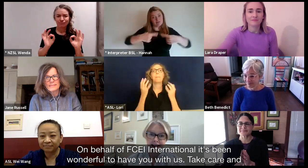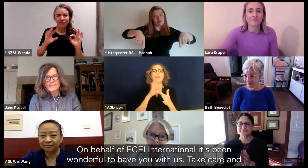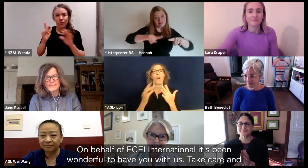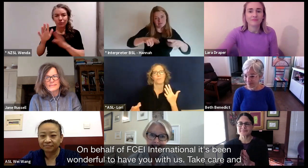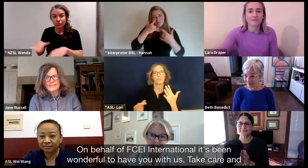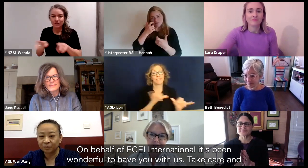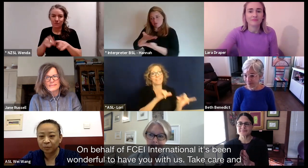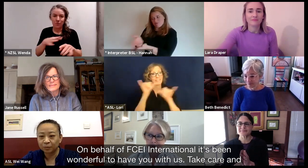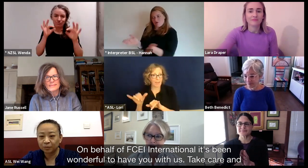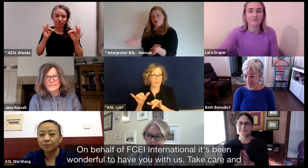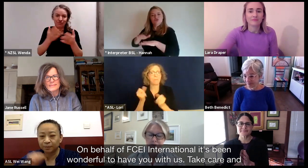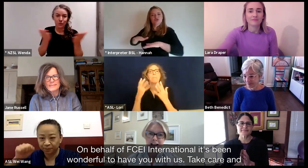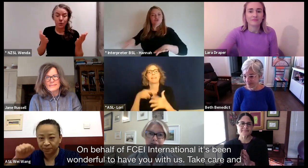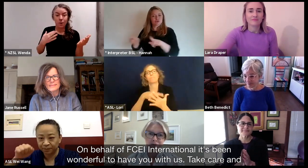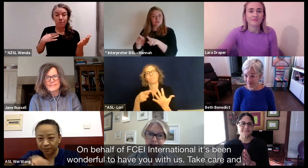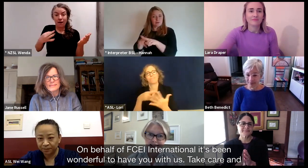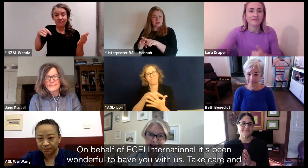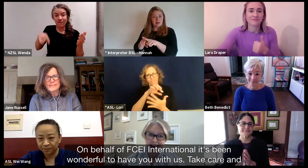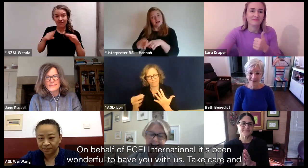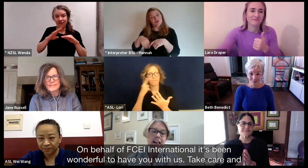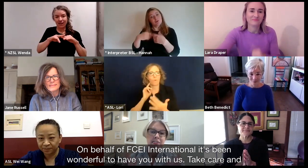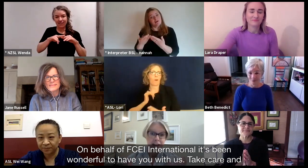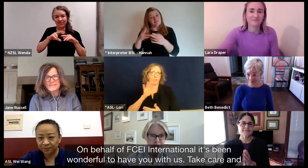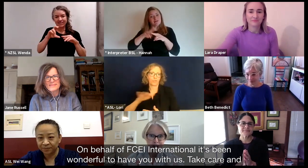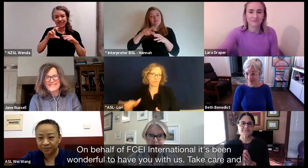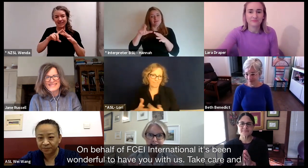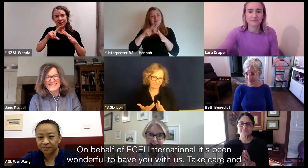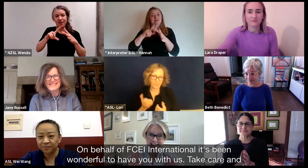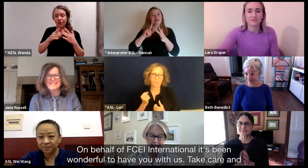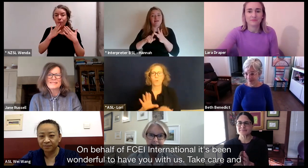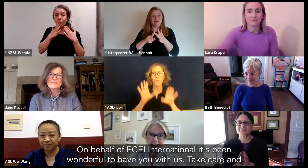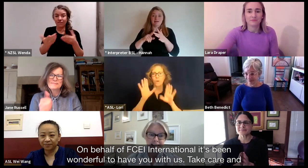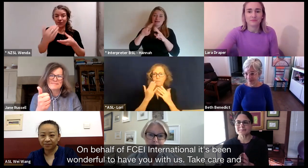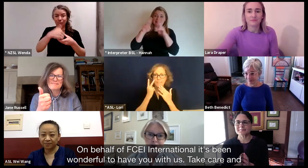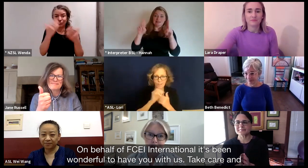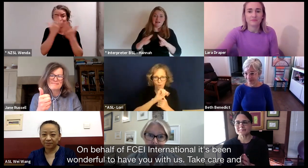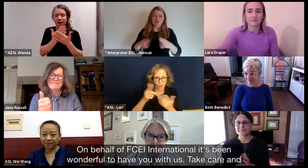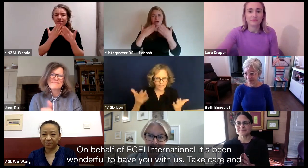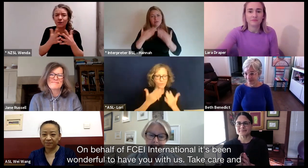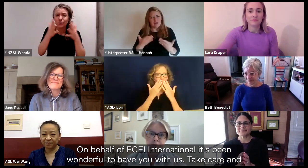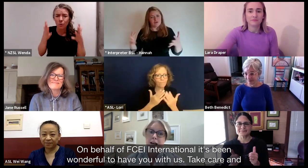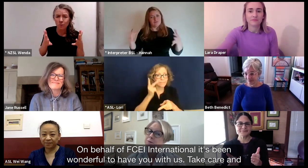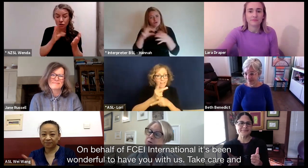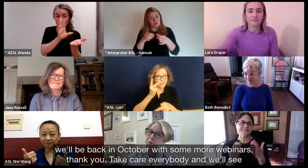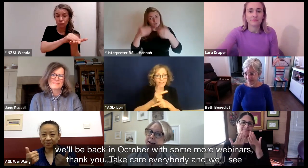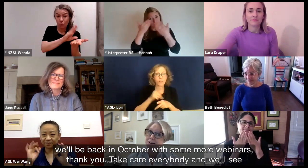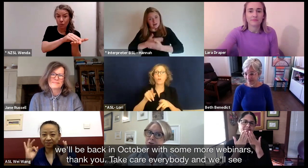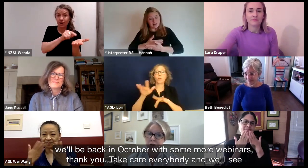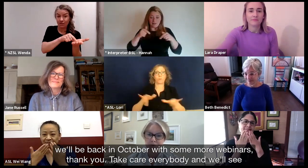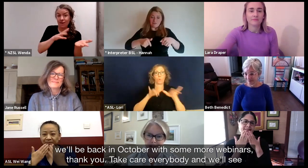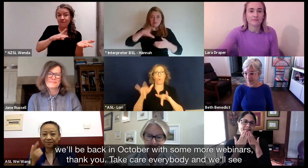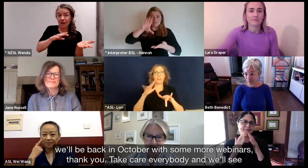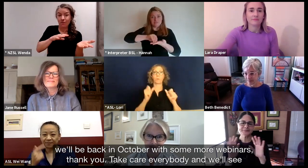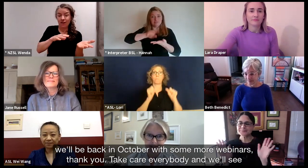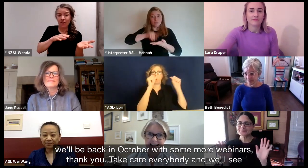FCI International, it's been wonderful to have you with us tonight. Thank you so much. Take care. This recording will be available and we will be back in